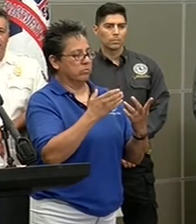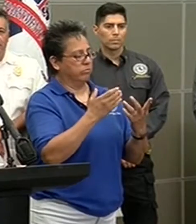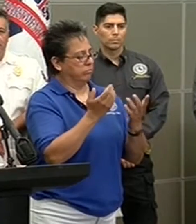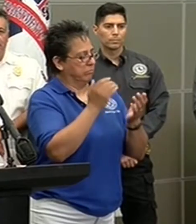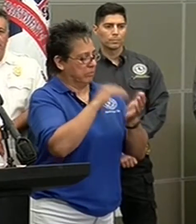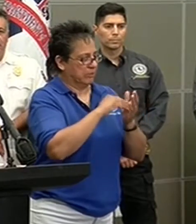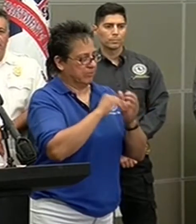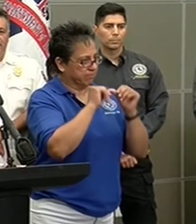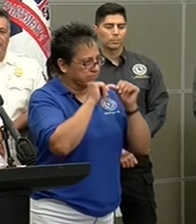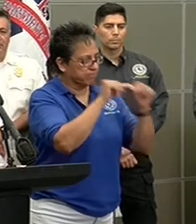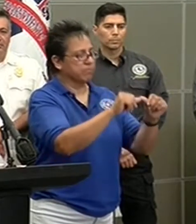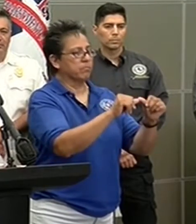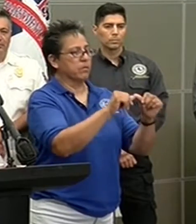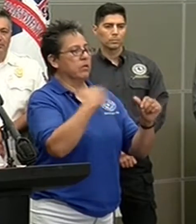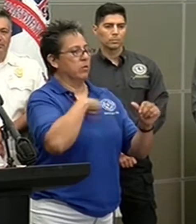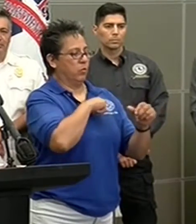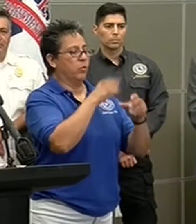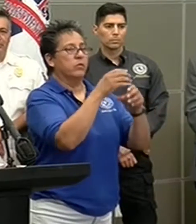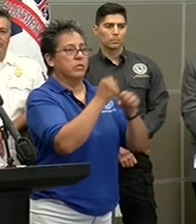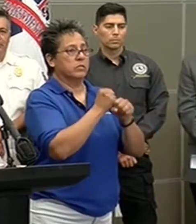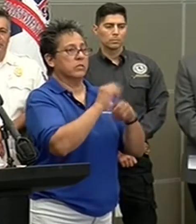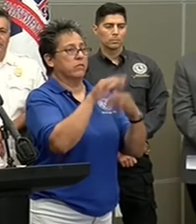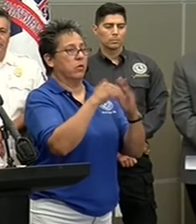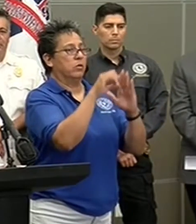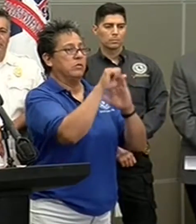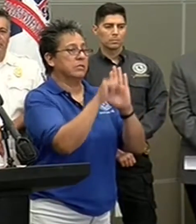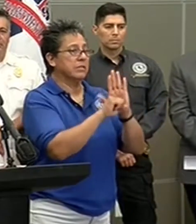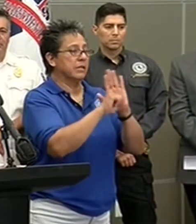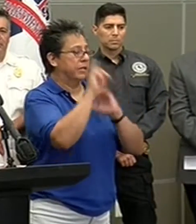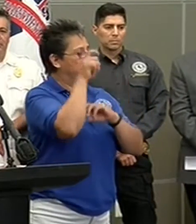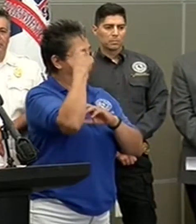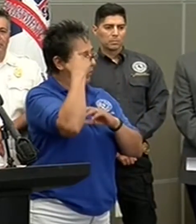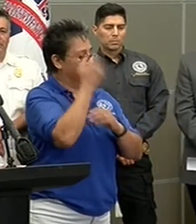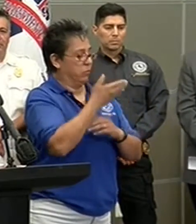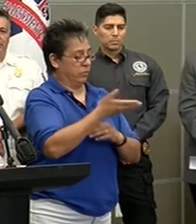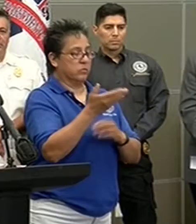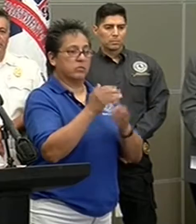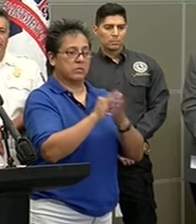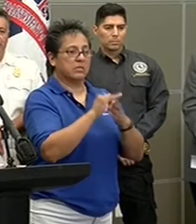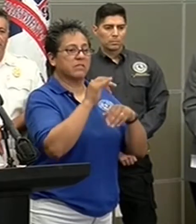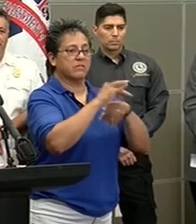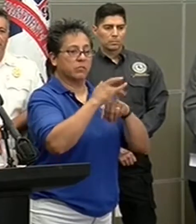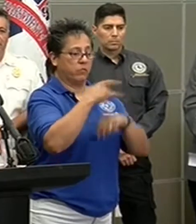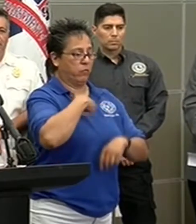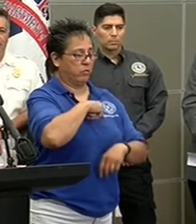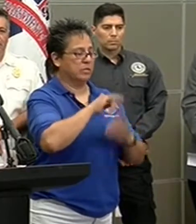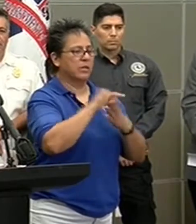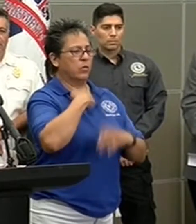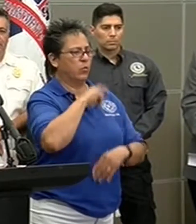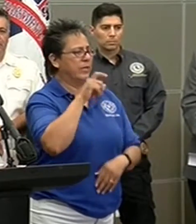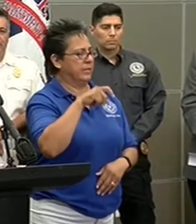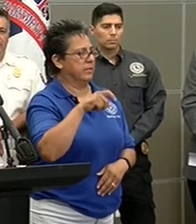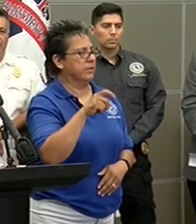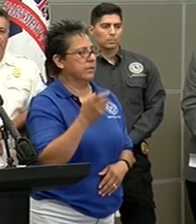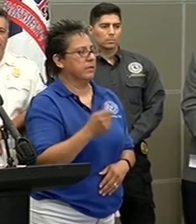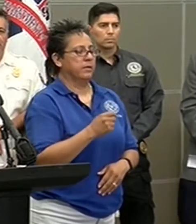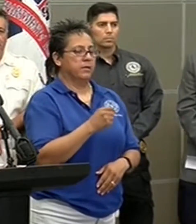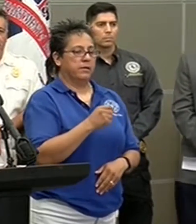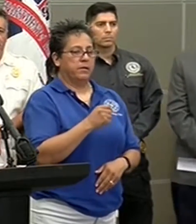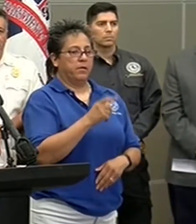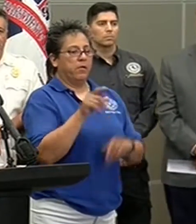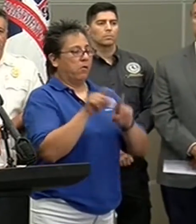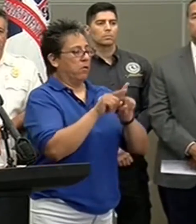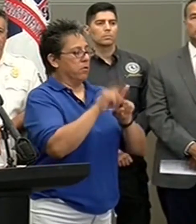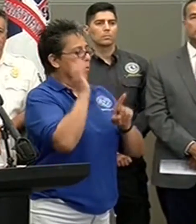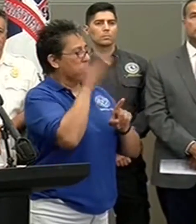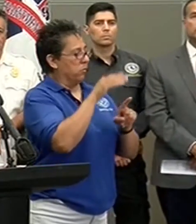ensure that we receive every state and federal resource that is available to us that we need. I